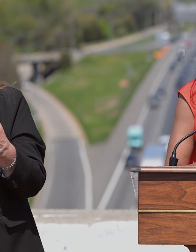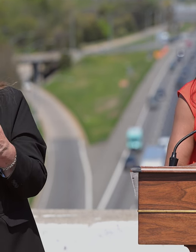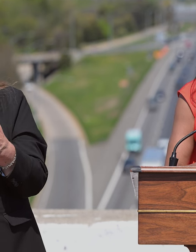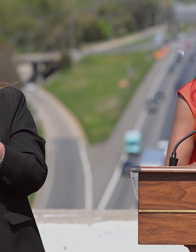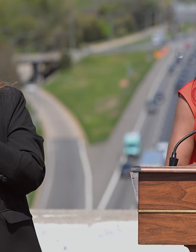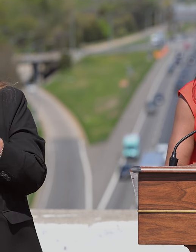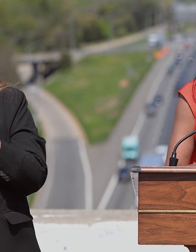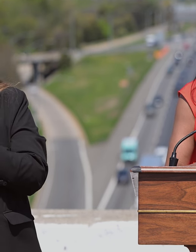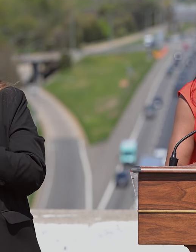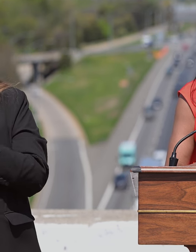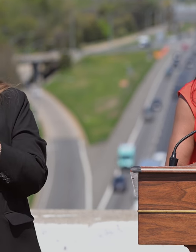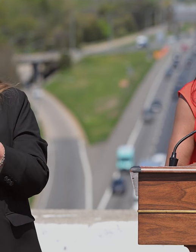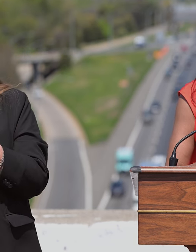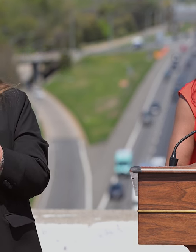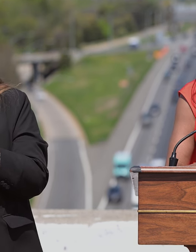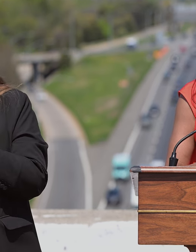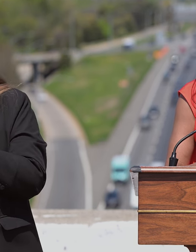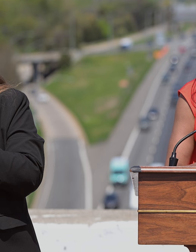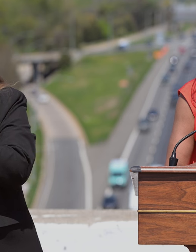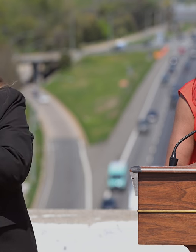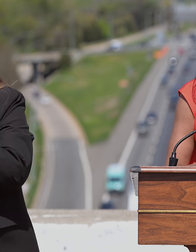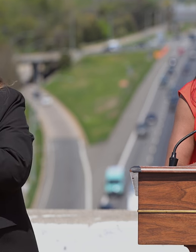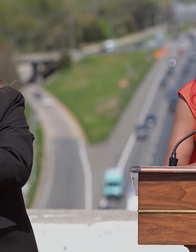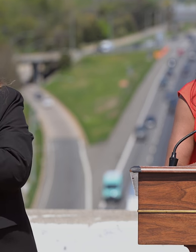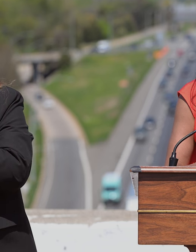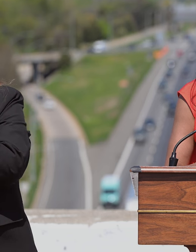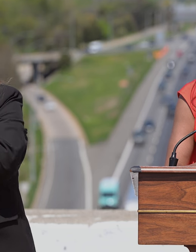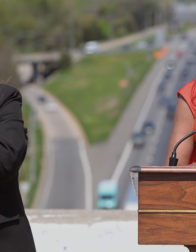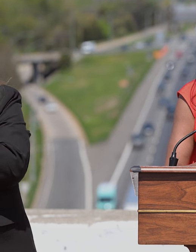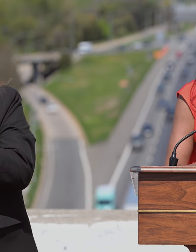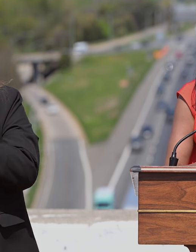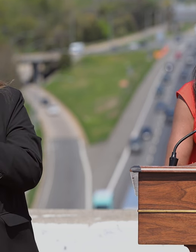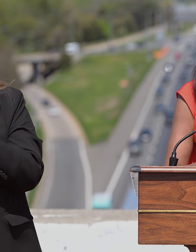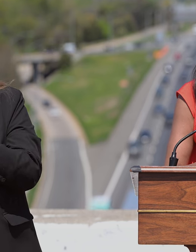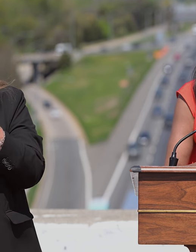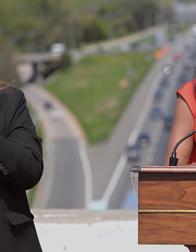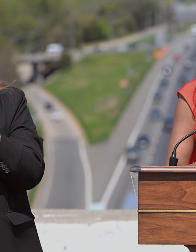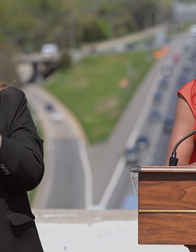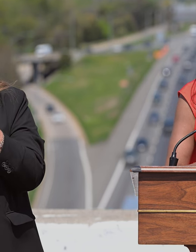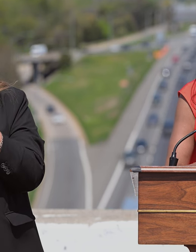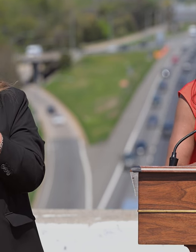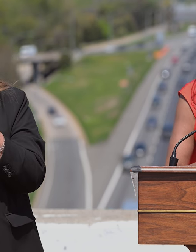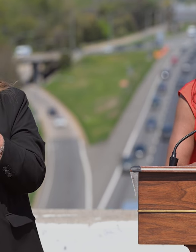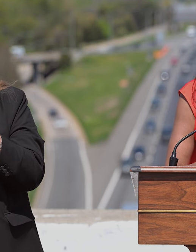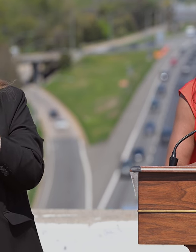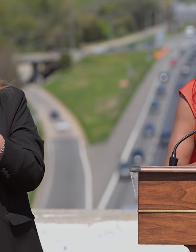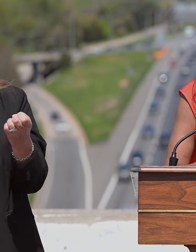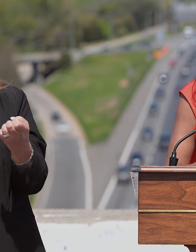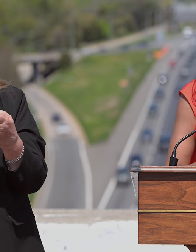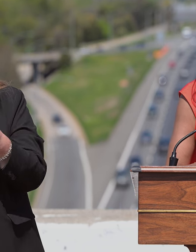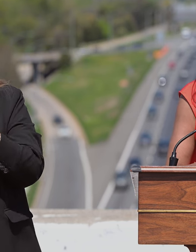be reinvested into public awareness campaigns and for the purchase of new technology and safety equipment